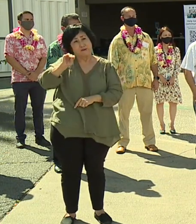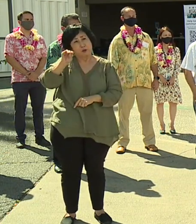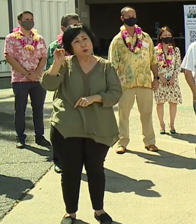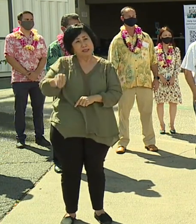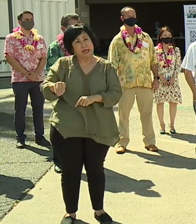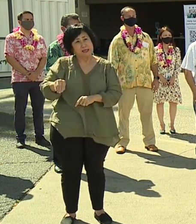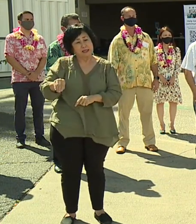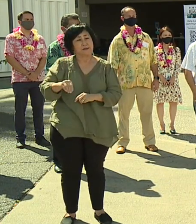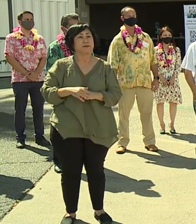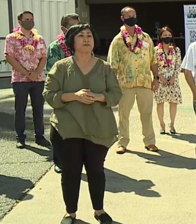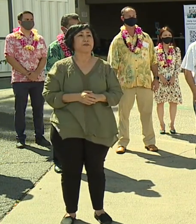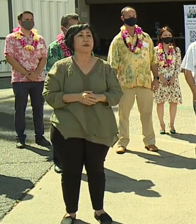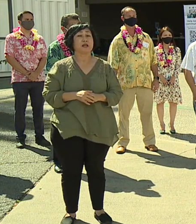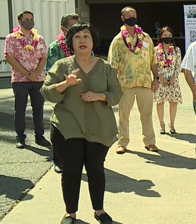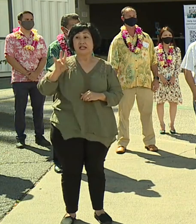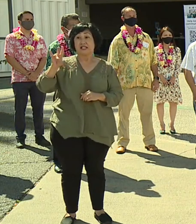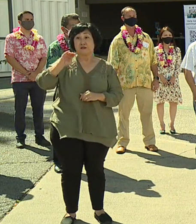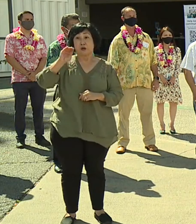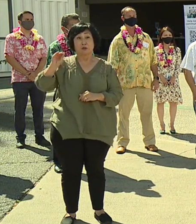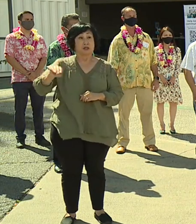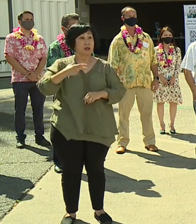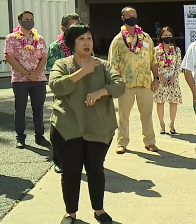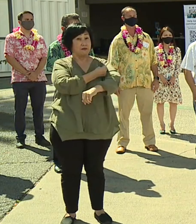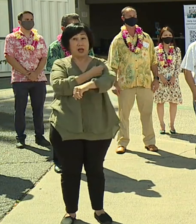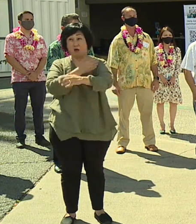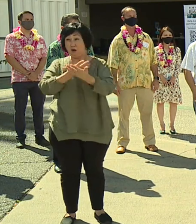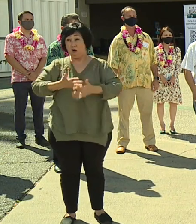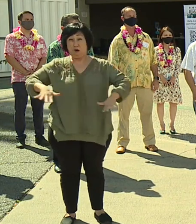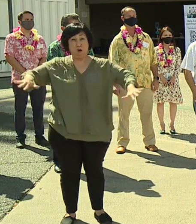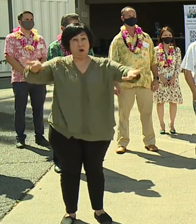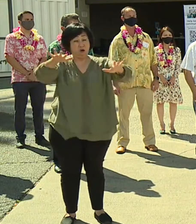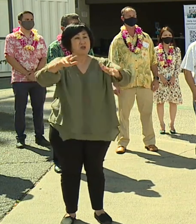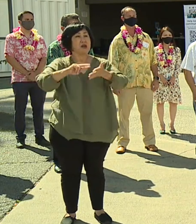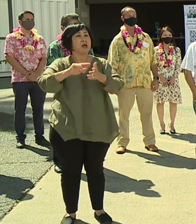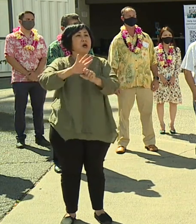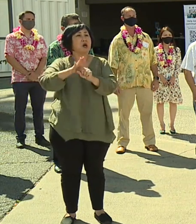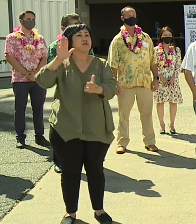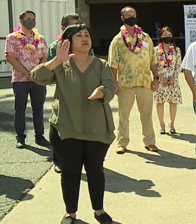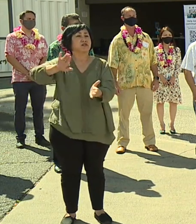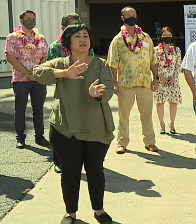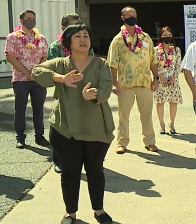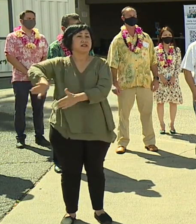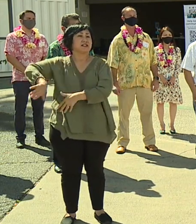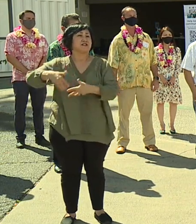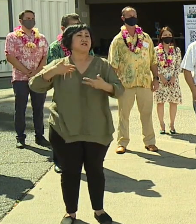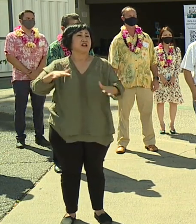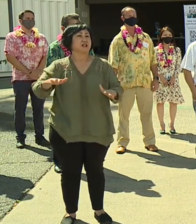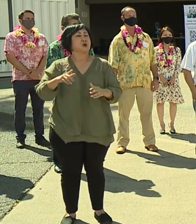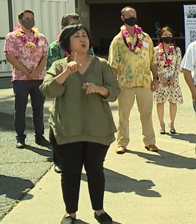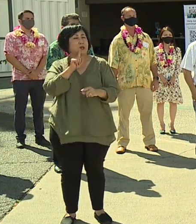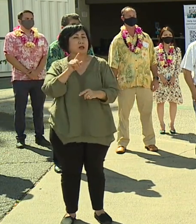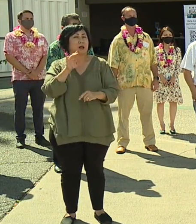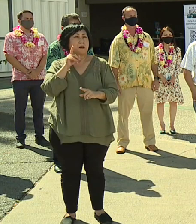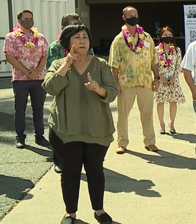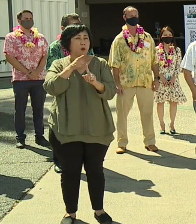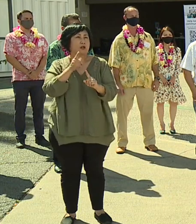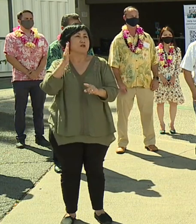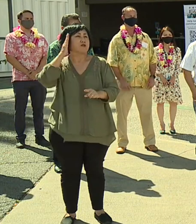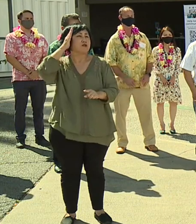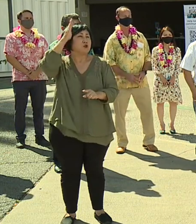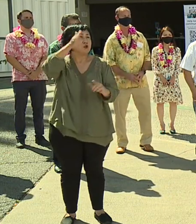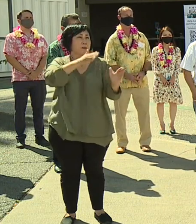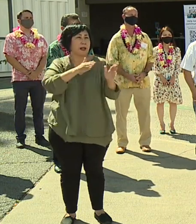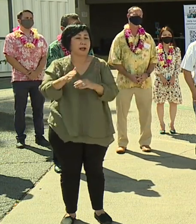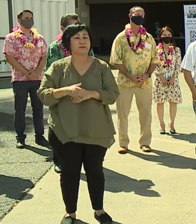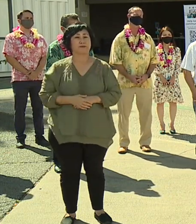we can put this COVID-19 behind us. So it's forward thinking and planning for the future. Now, we